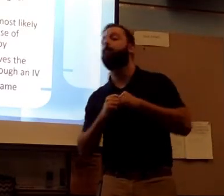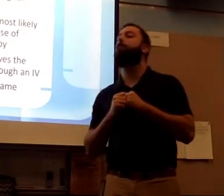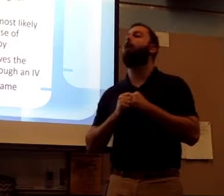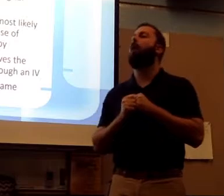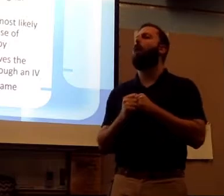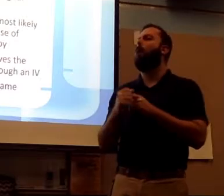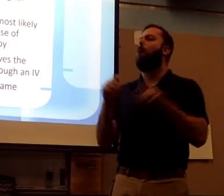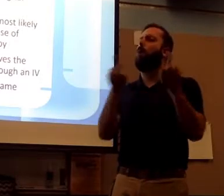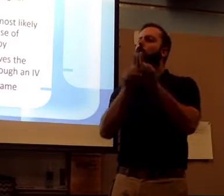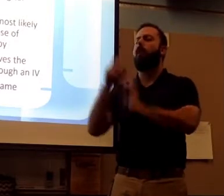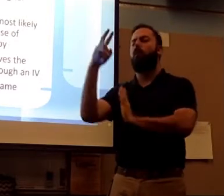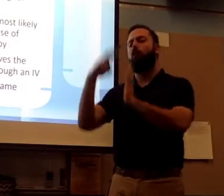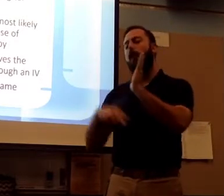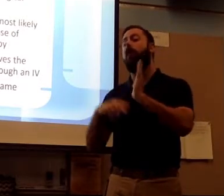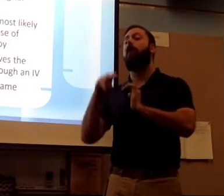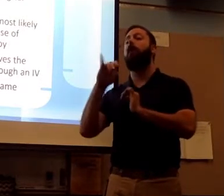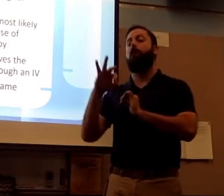is gives it a better chance of